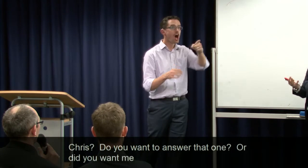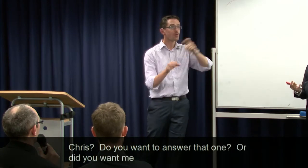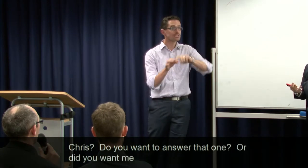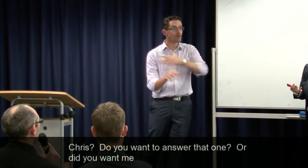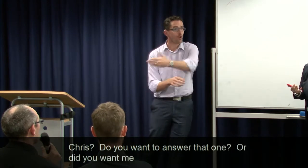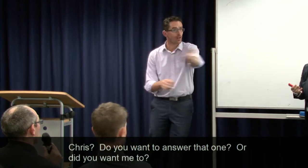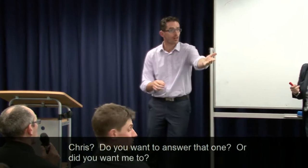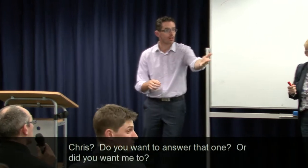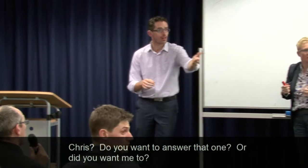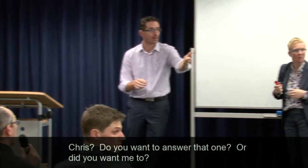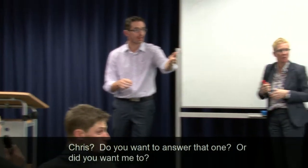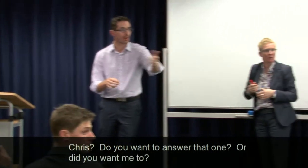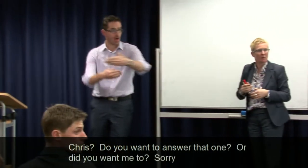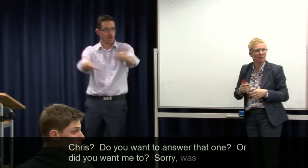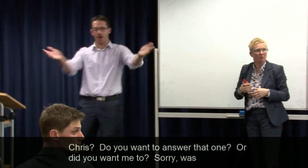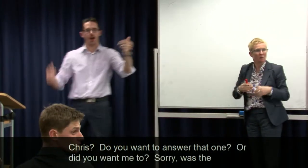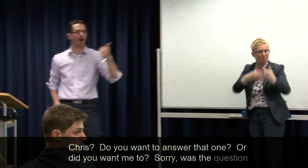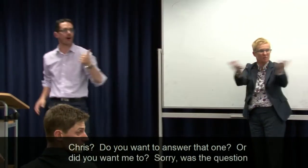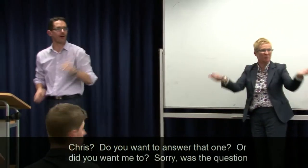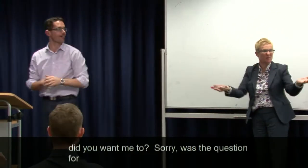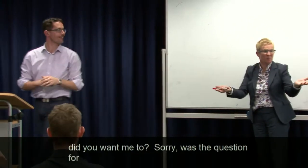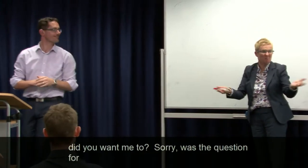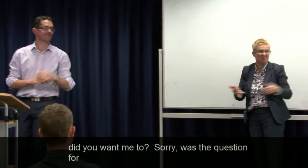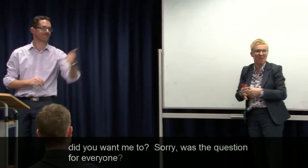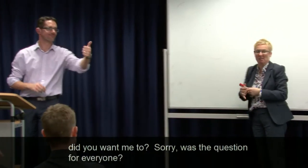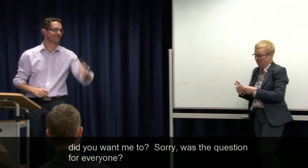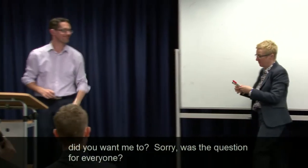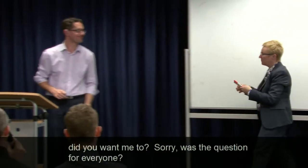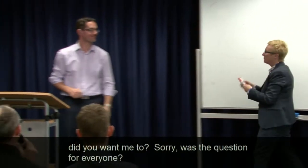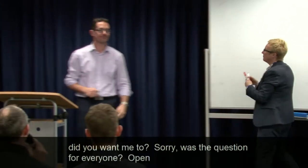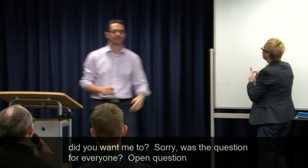Oh, sorry, was the question for everyone? Open question. Oh, I see. Okay, thanks, David.